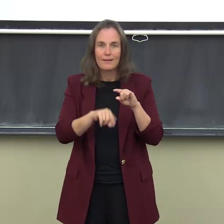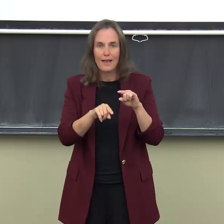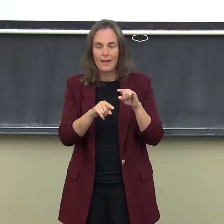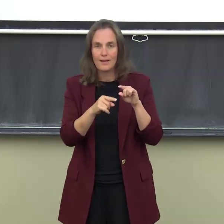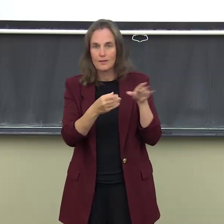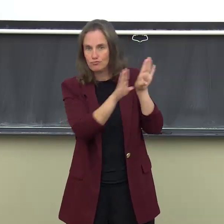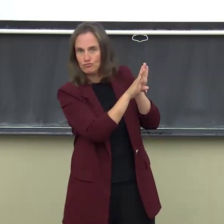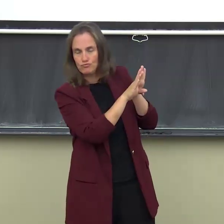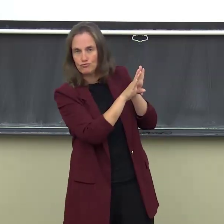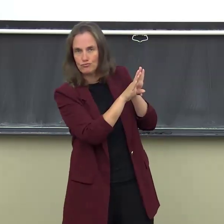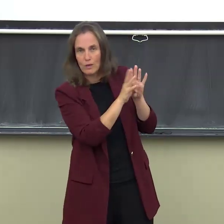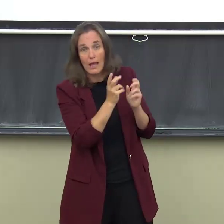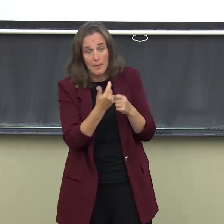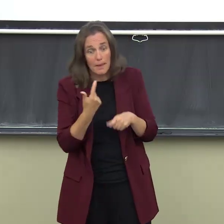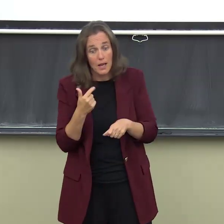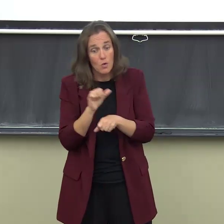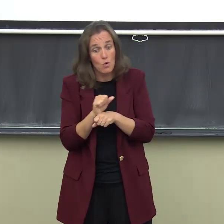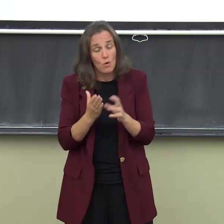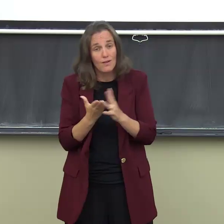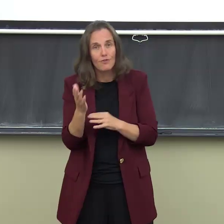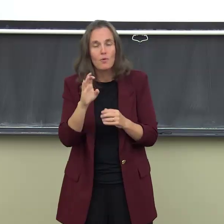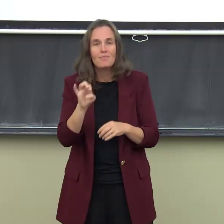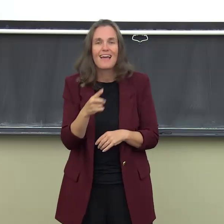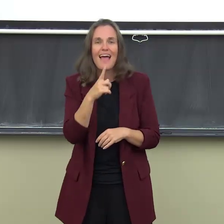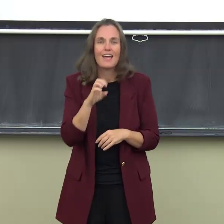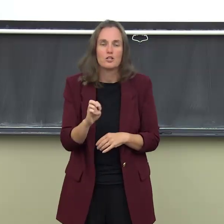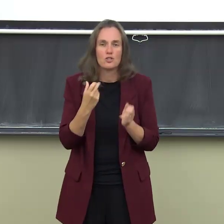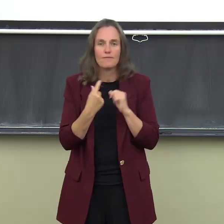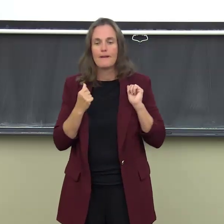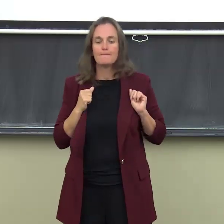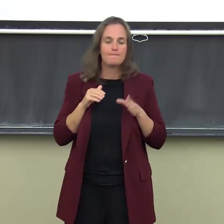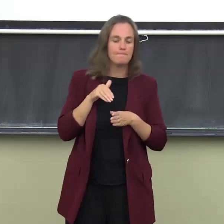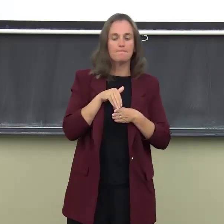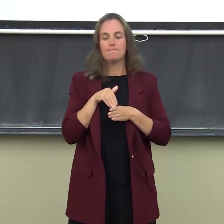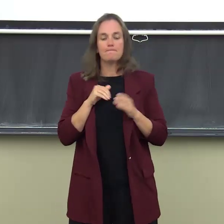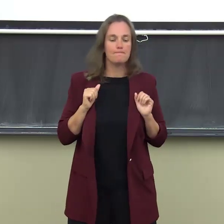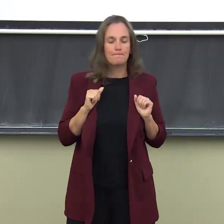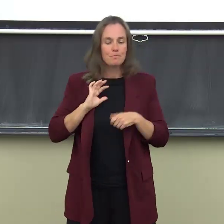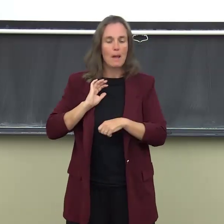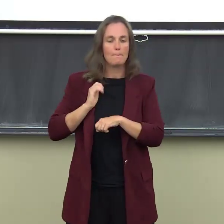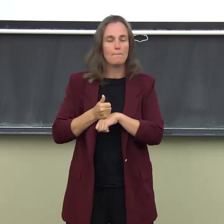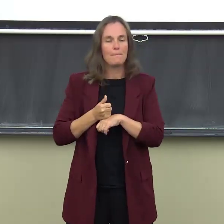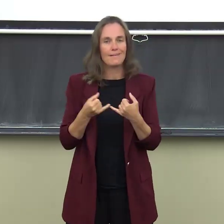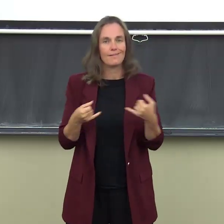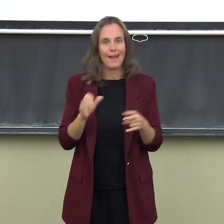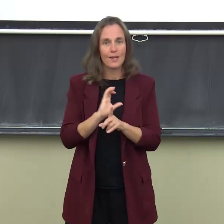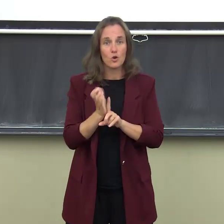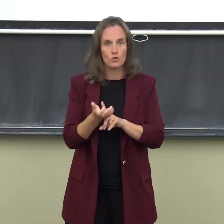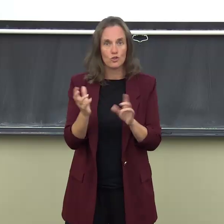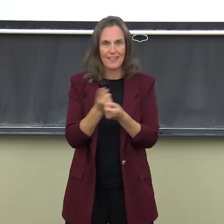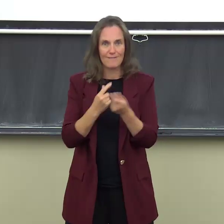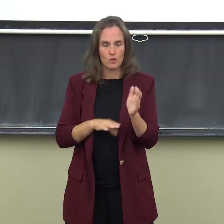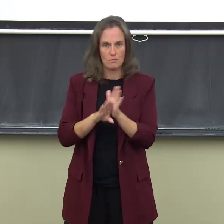working from the edge of a really precarious and brittle like baseline culture that we're like everything's built